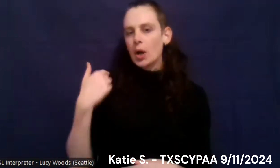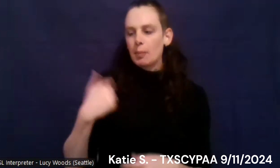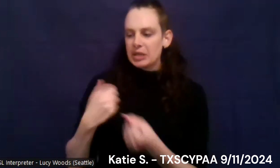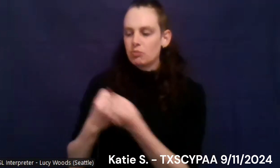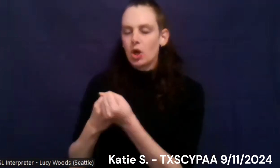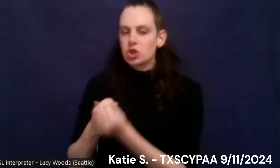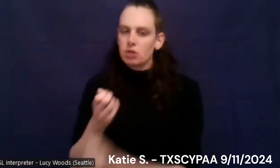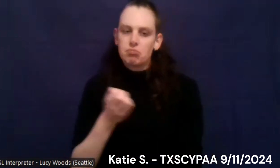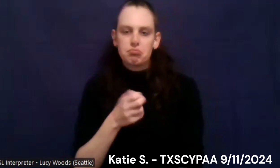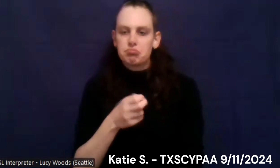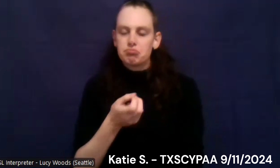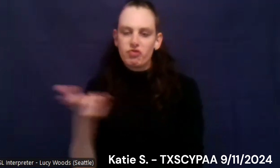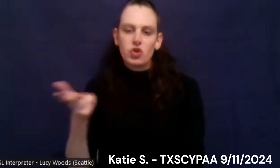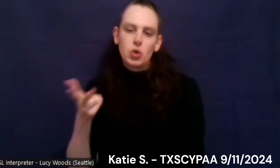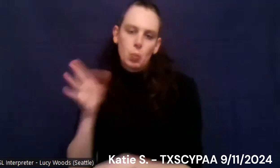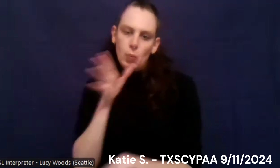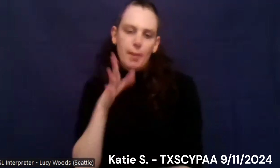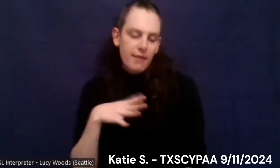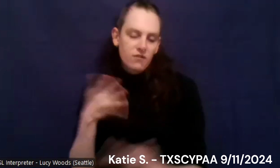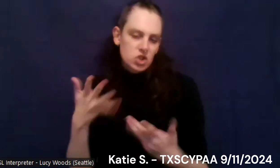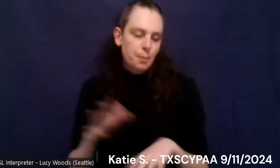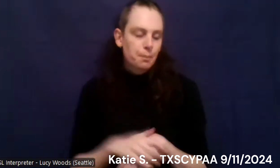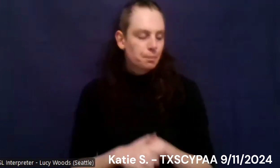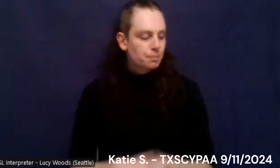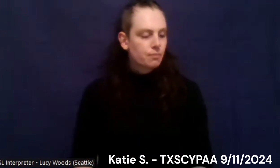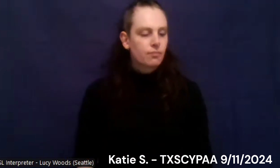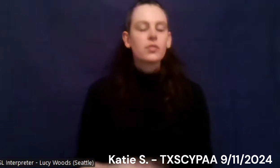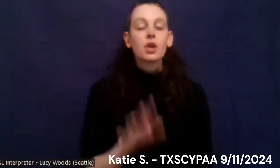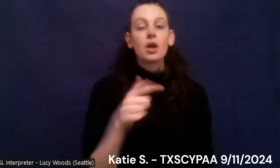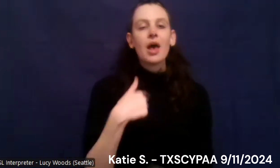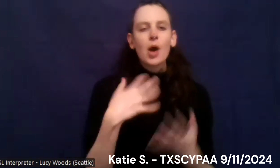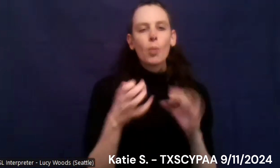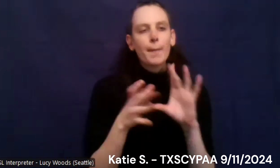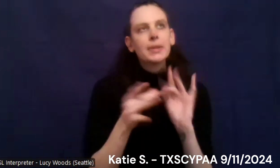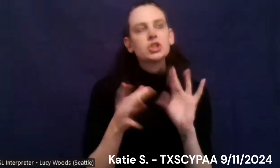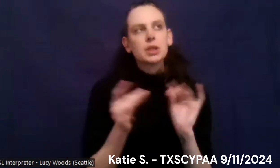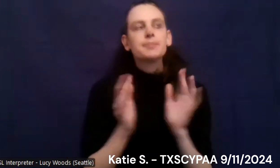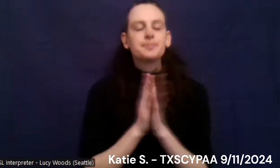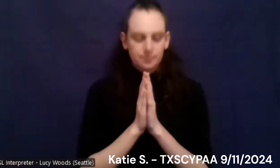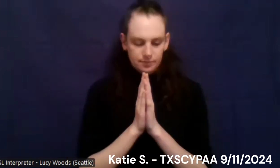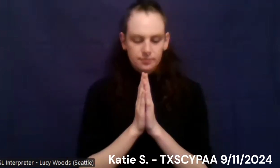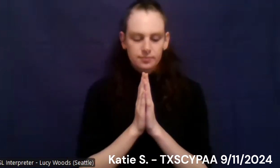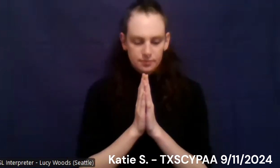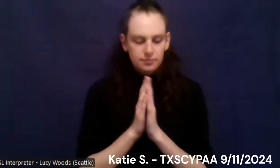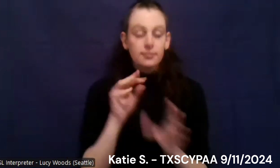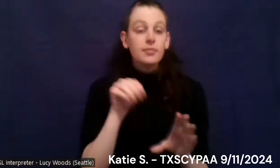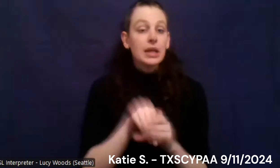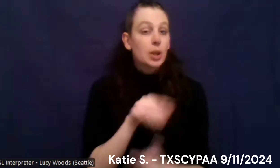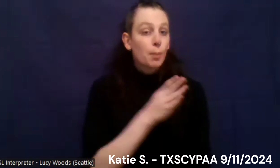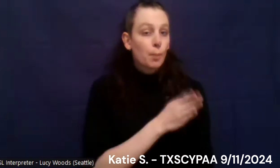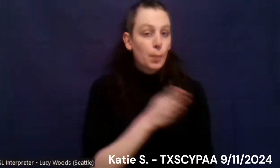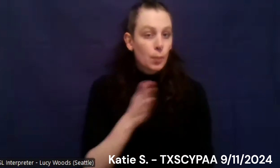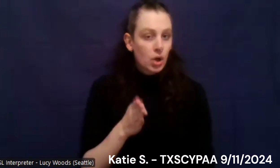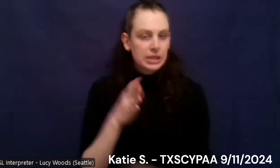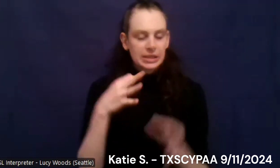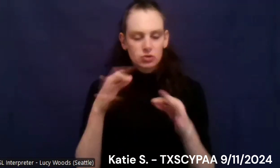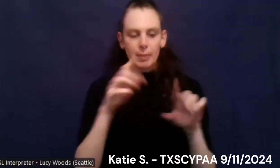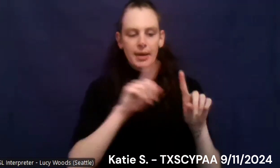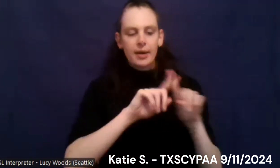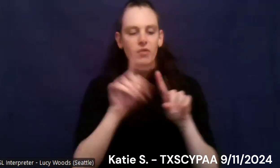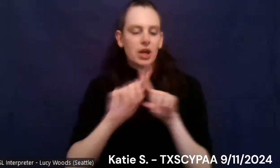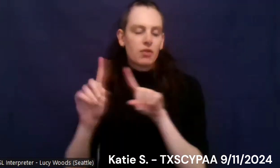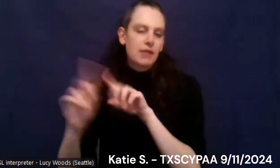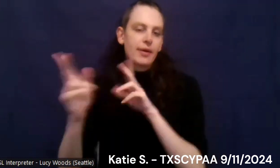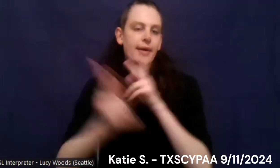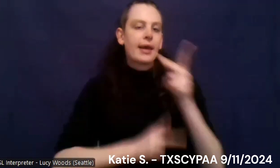it. So I will say this. In the book, it describes different kinds of drinkers,